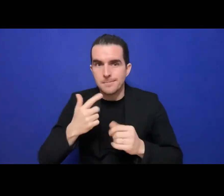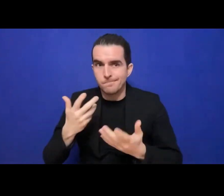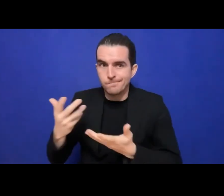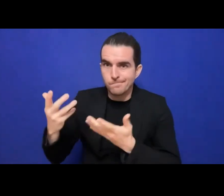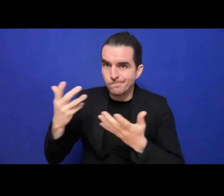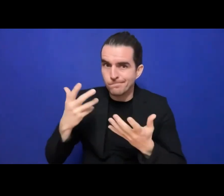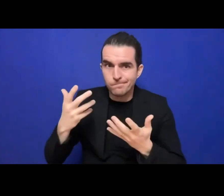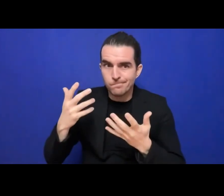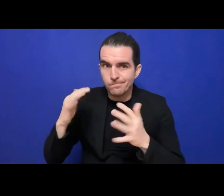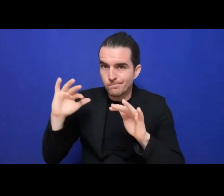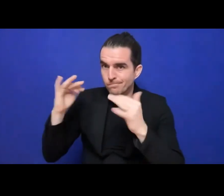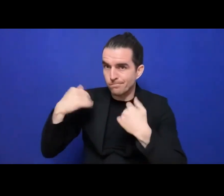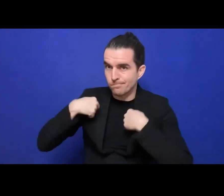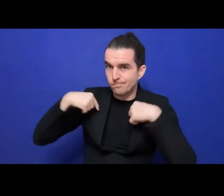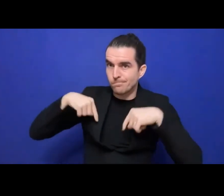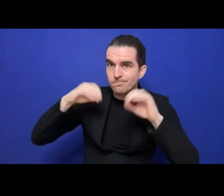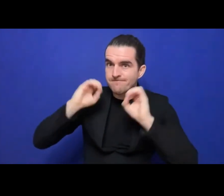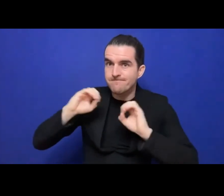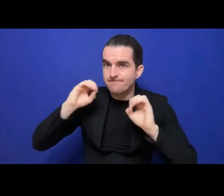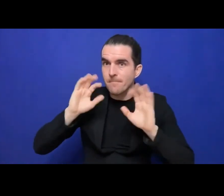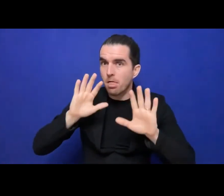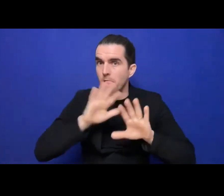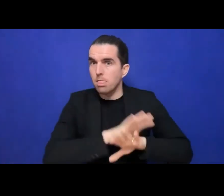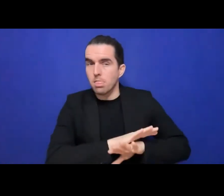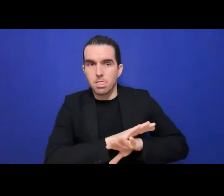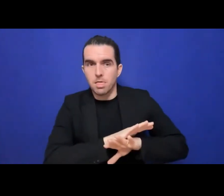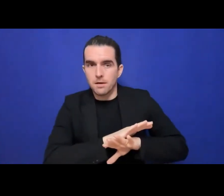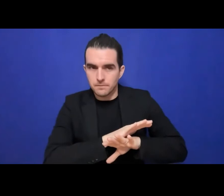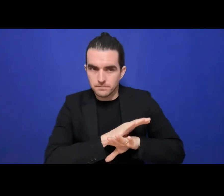limited educational and social level.